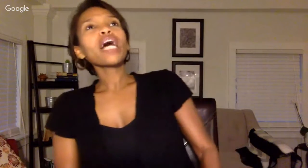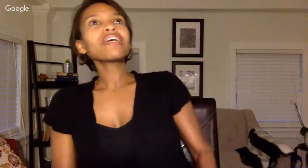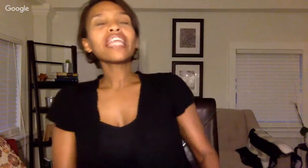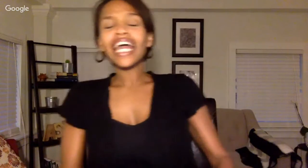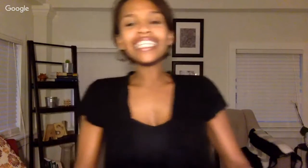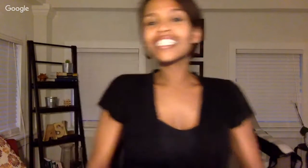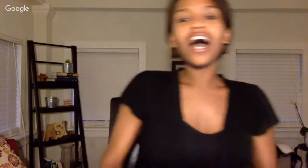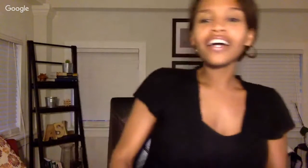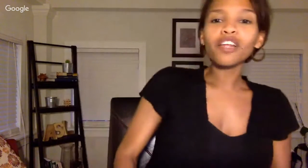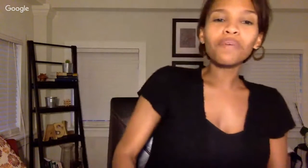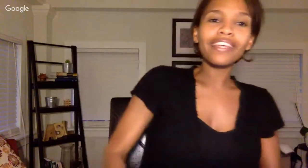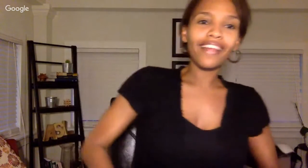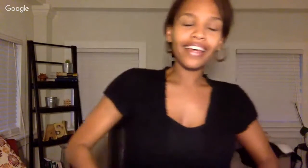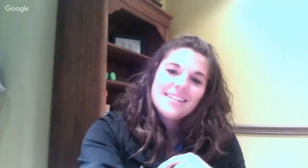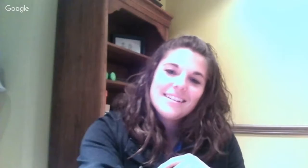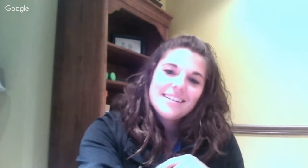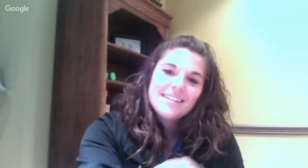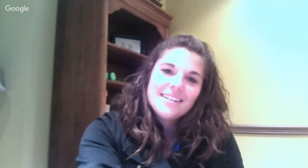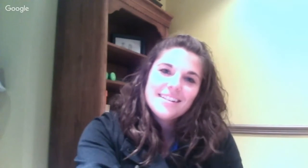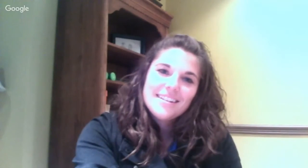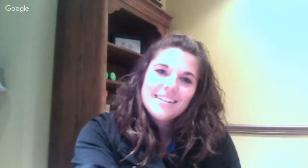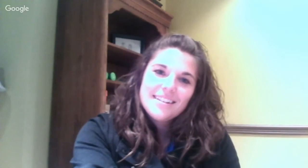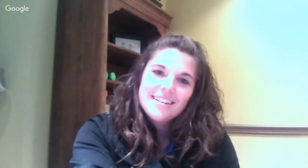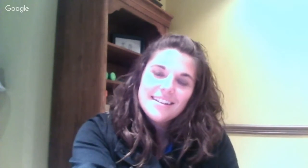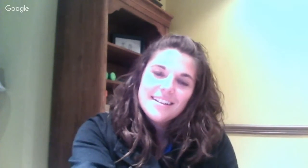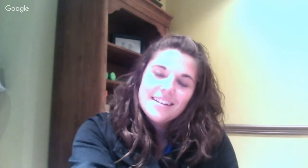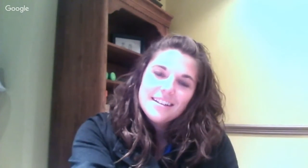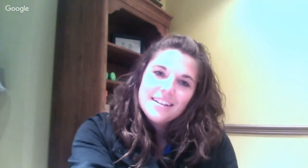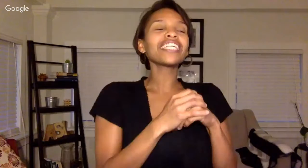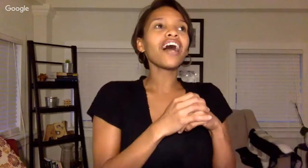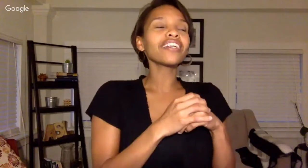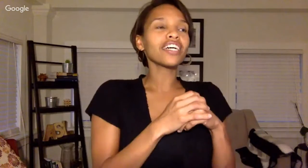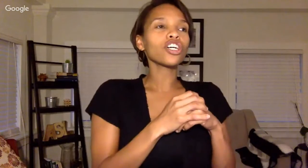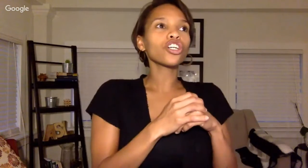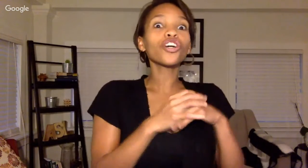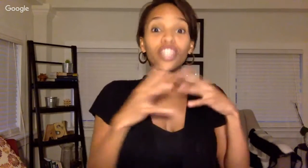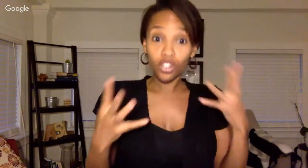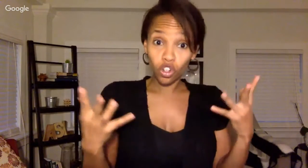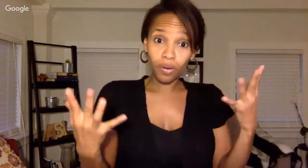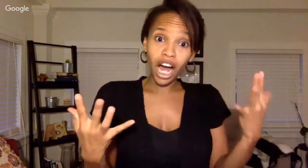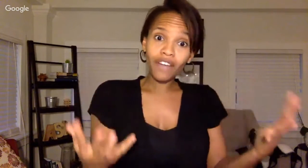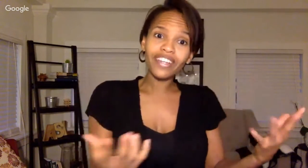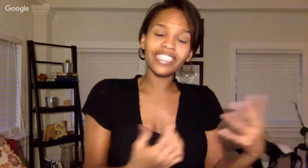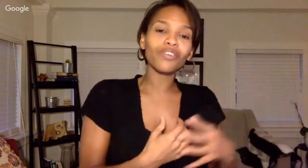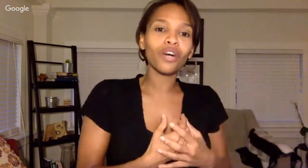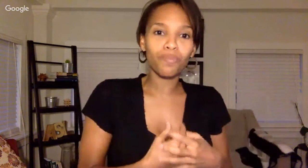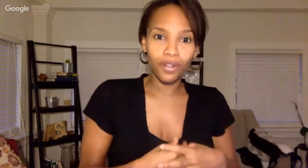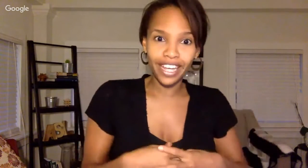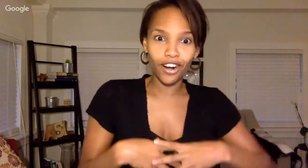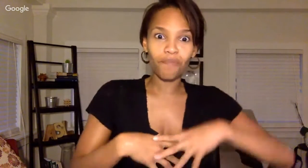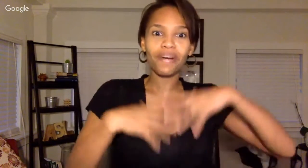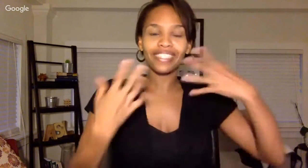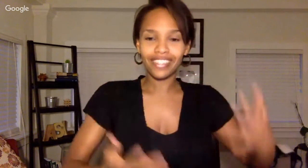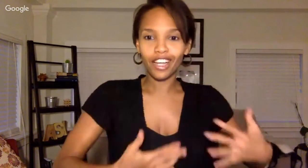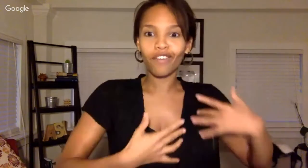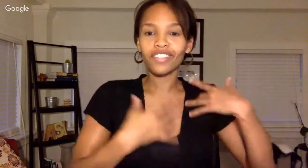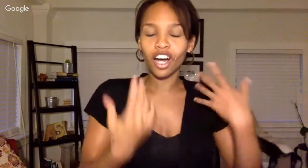mean, it's not going to be like, it's not critical, but obviously we want to present our best selves on